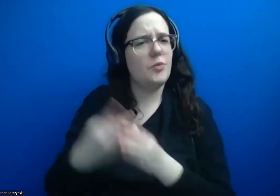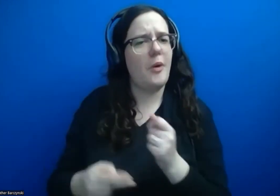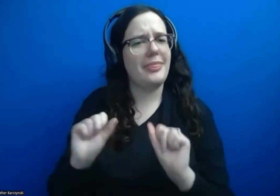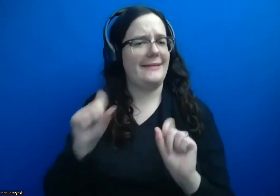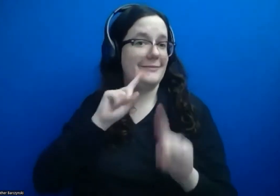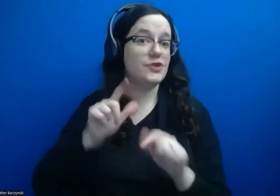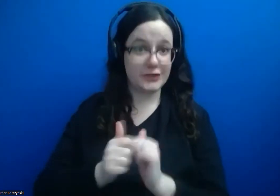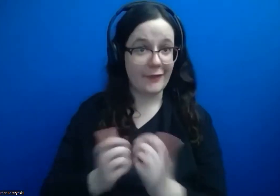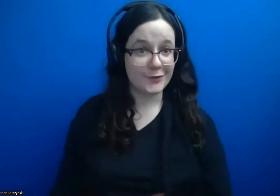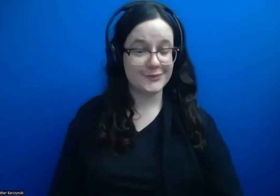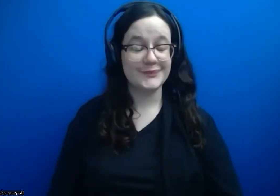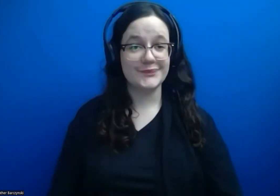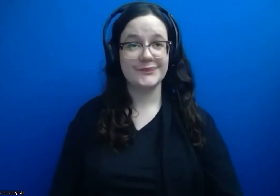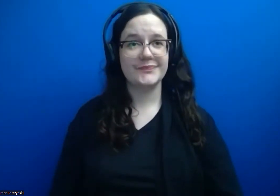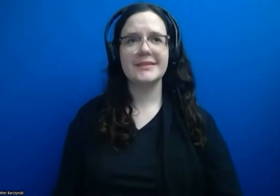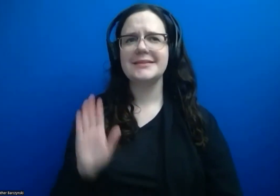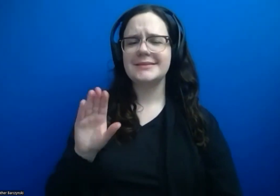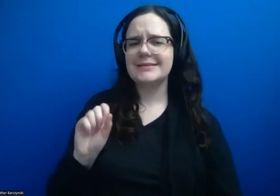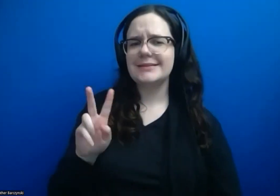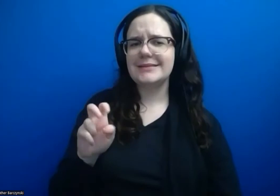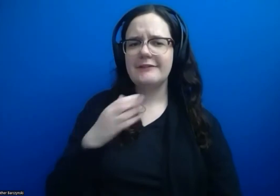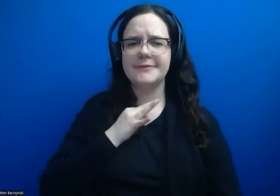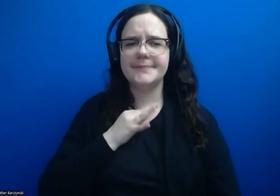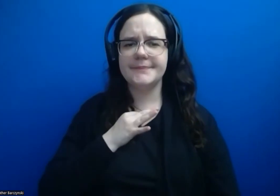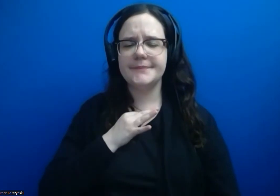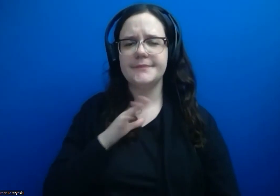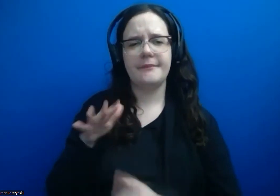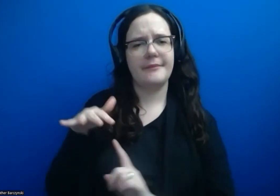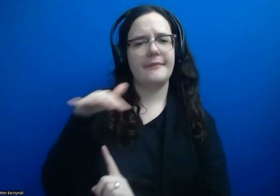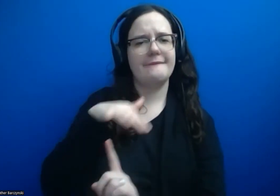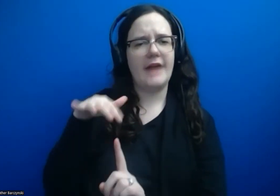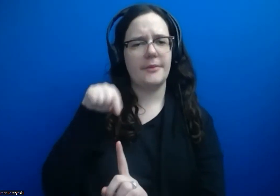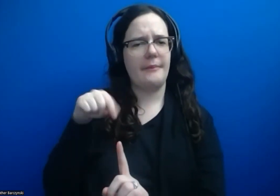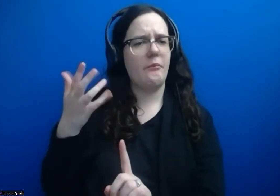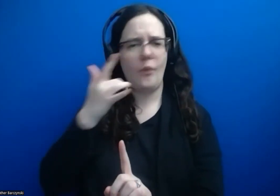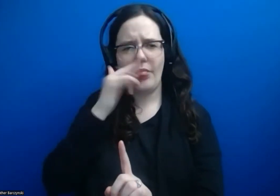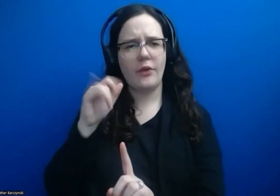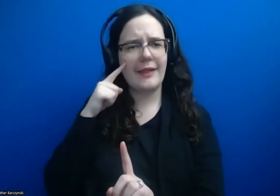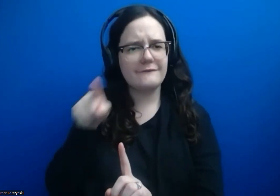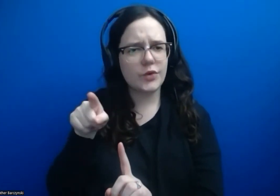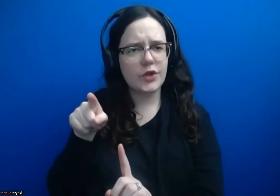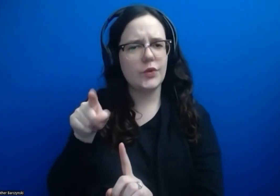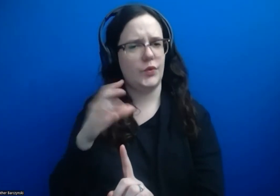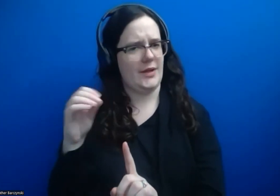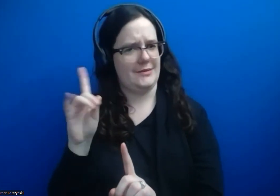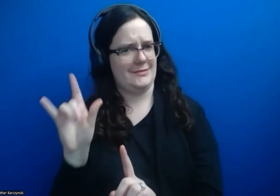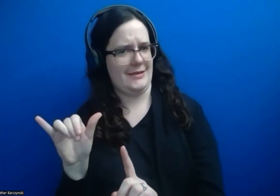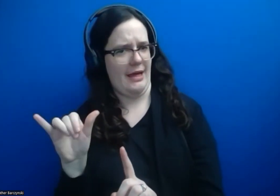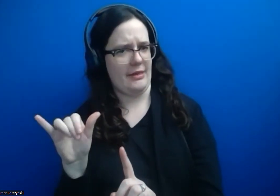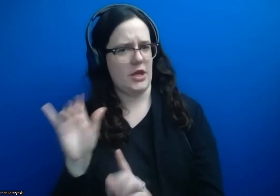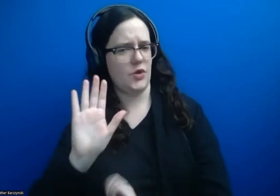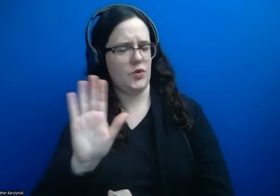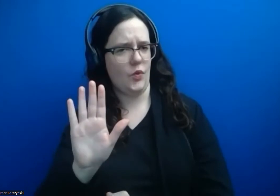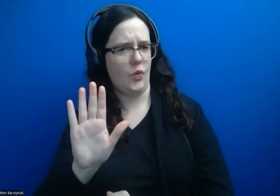together. Steve, what did the environment, look like for you? And Kelly, what was